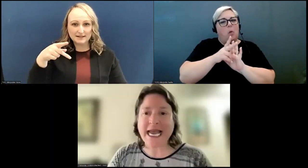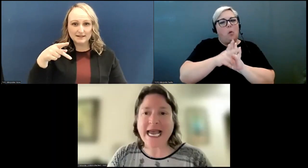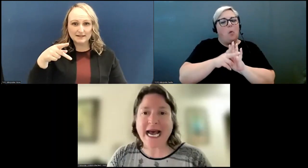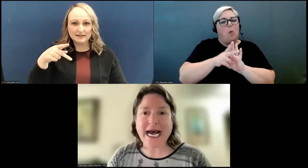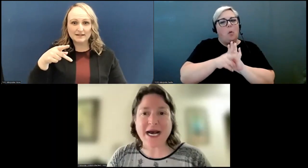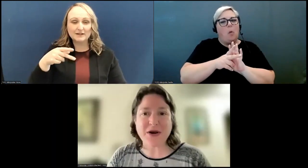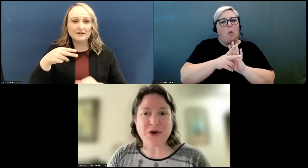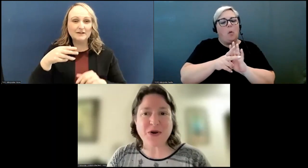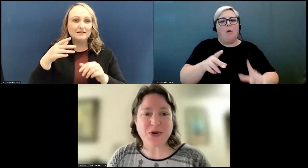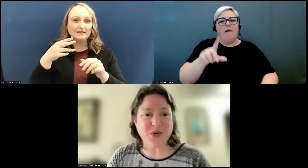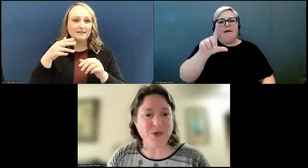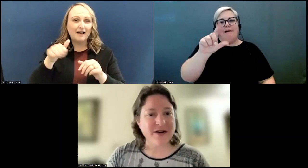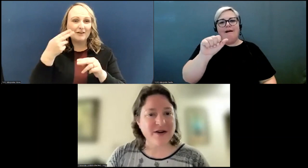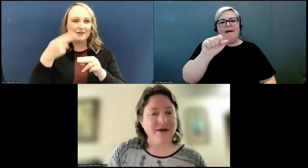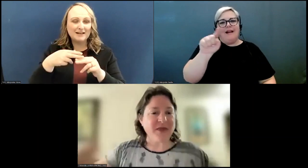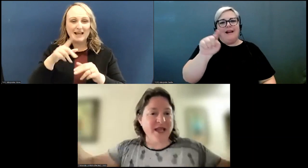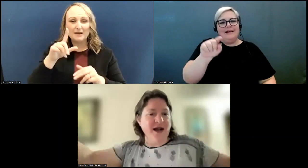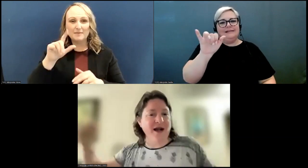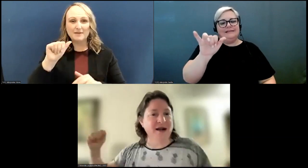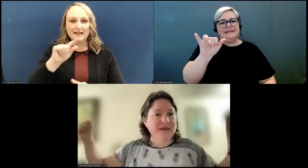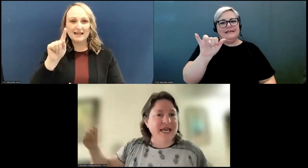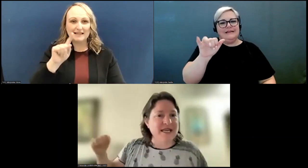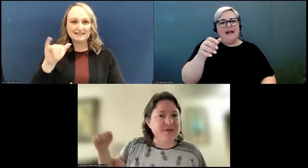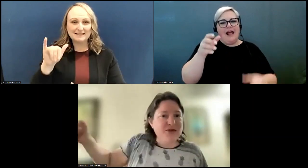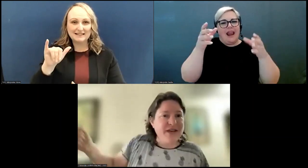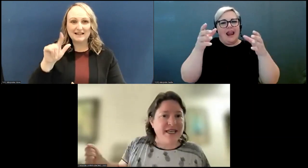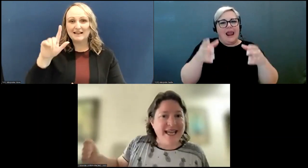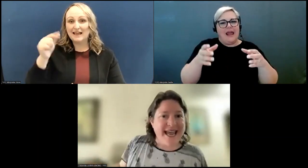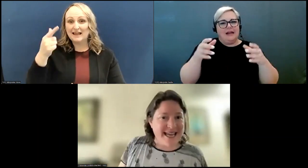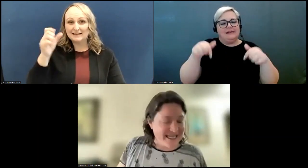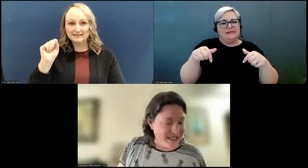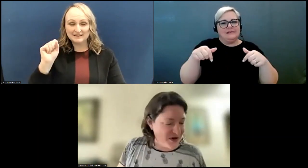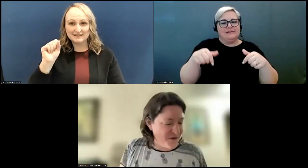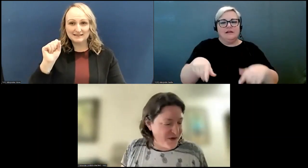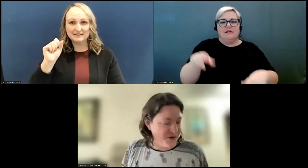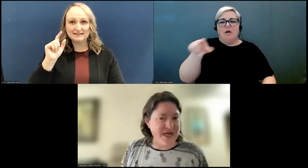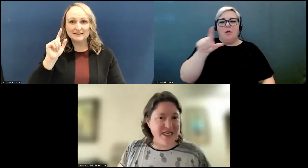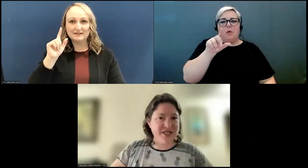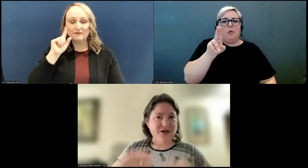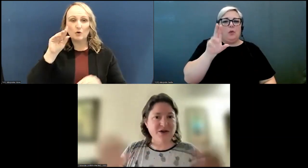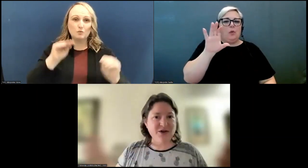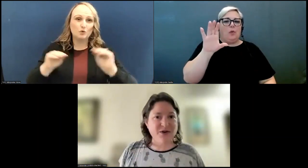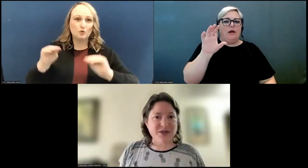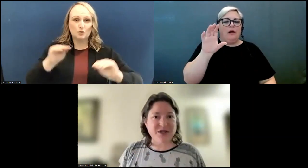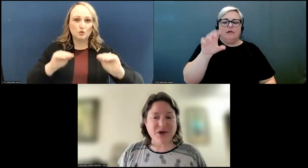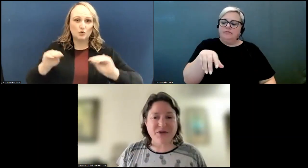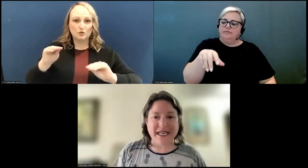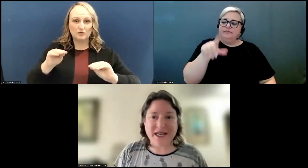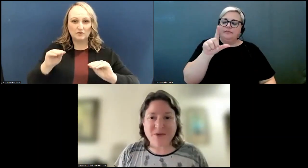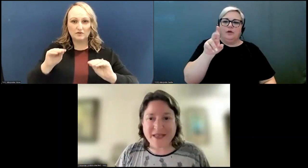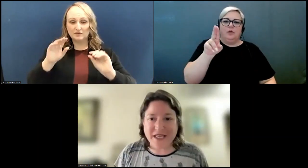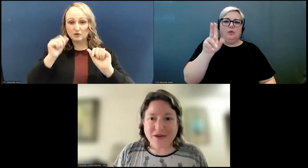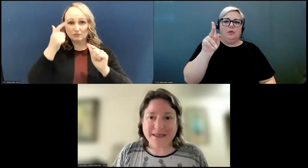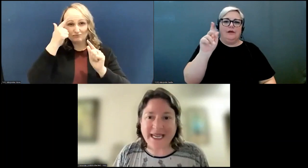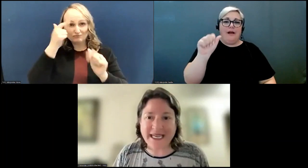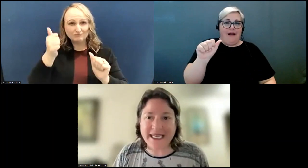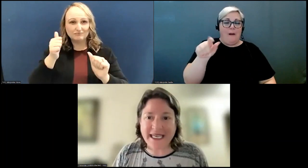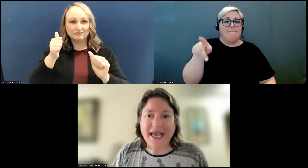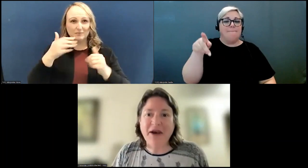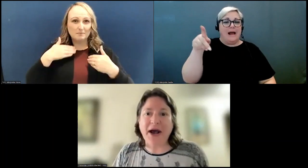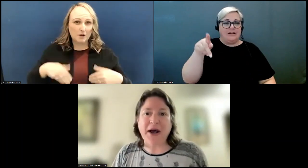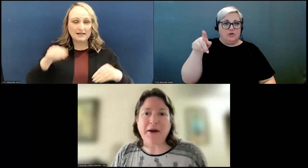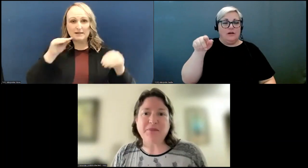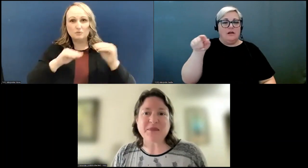Legs, who will get us moving. And so feel free to move in any way that you'd